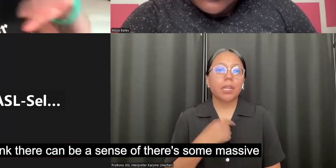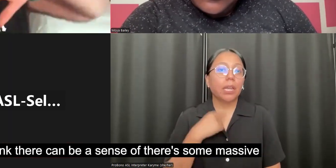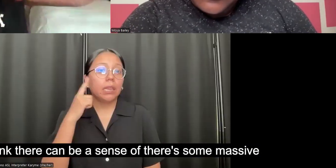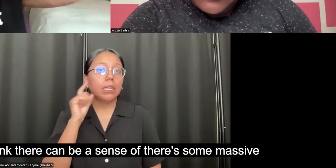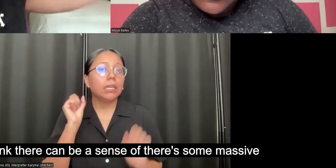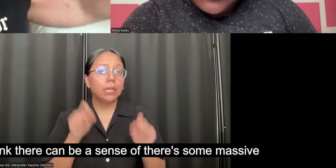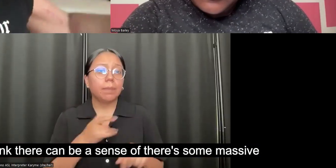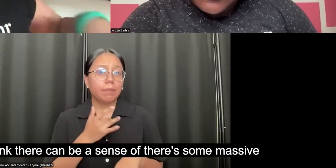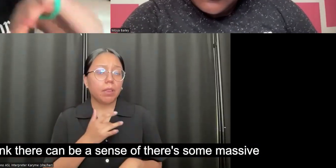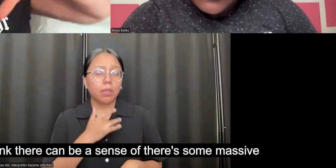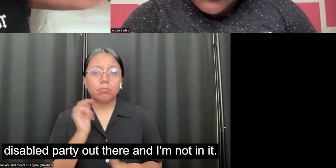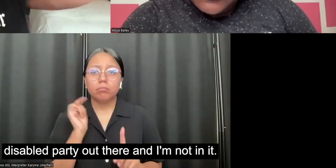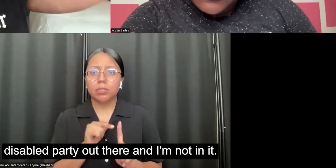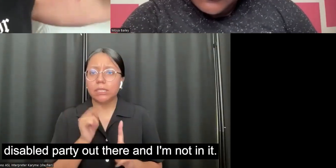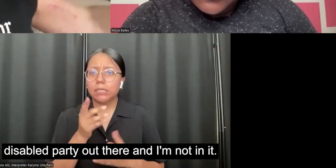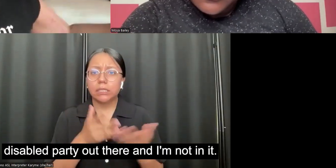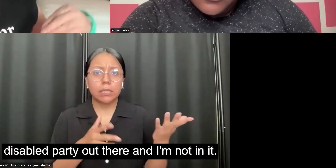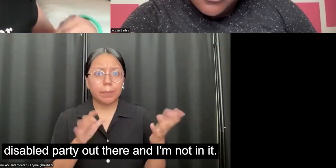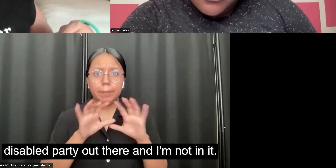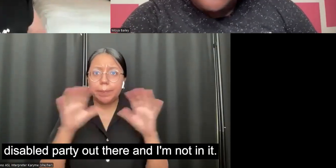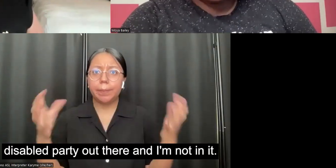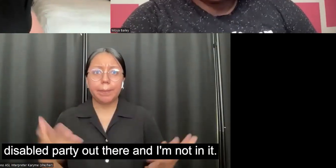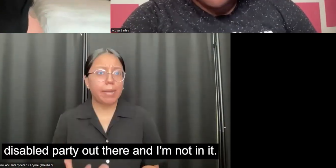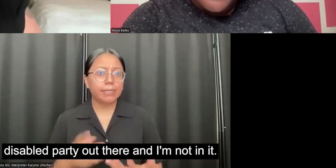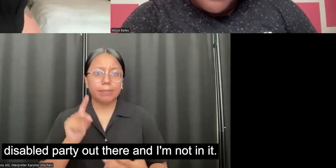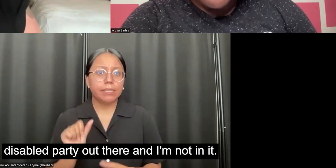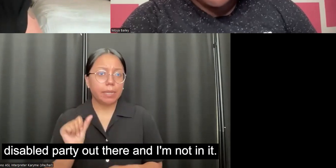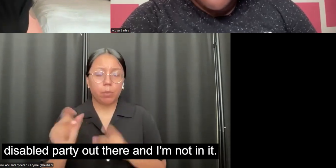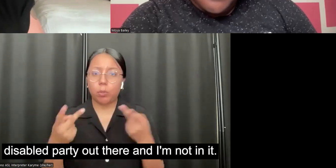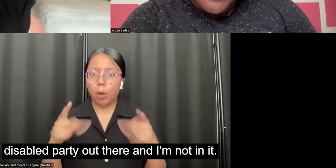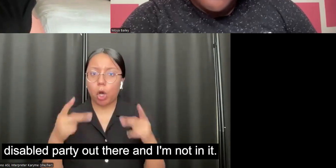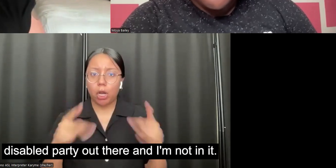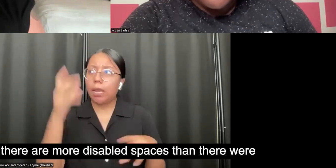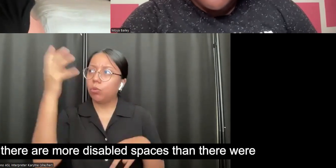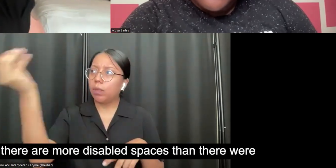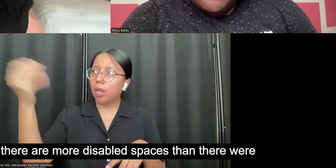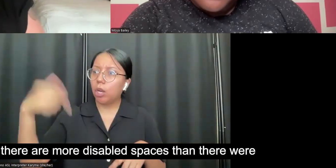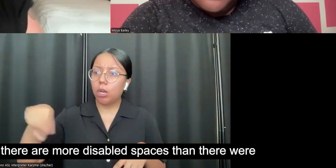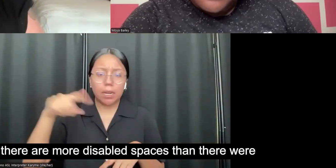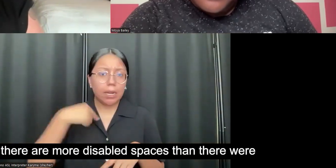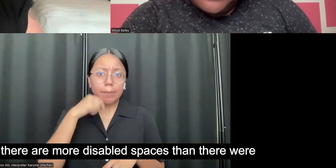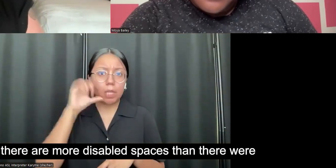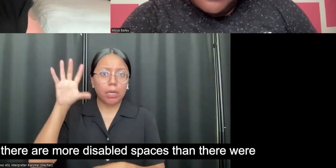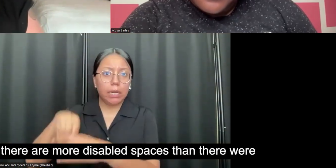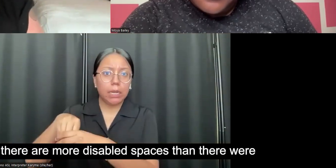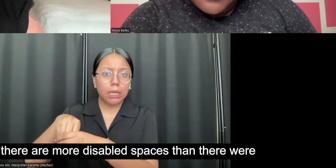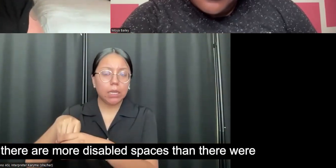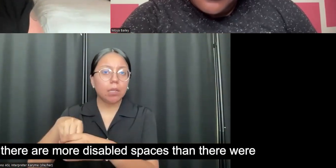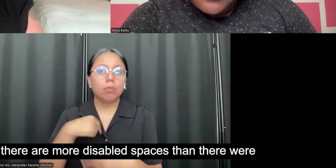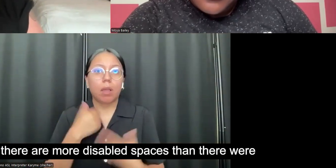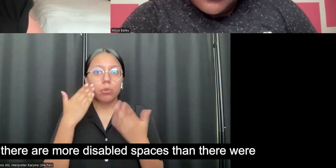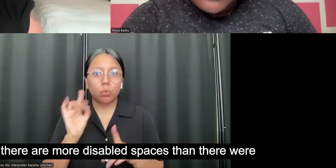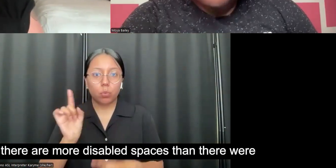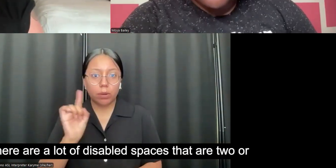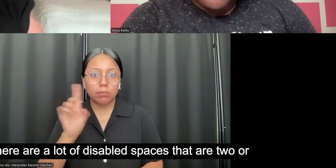there's some massive disabled party out there somewhere and I'm not in it, so I must be doing it wrong. And I think there are more disabled spaces than there were